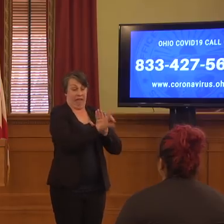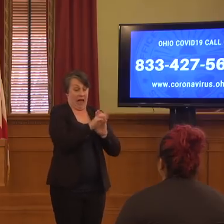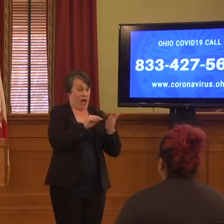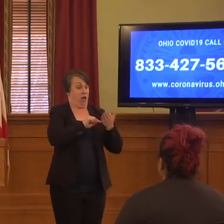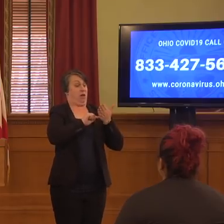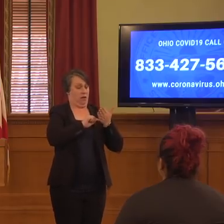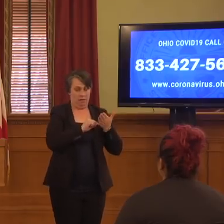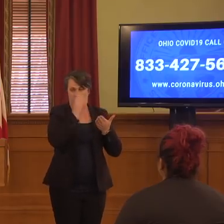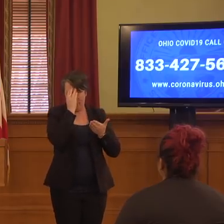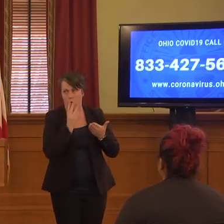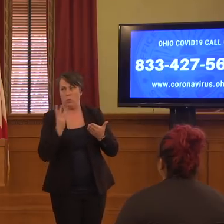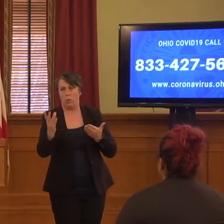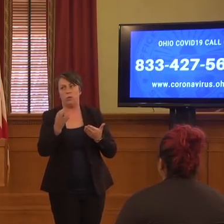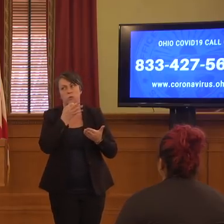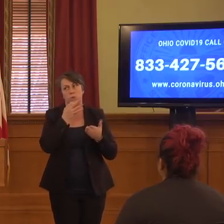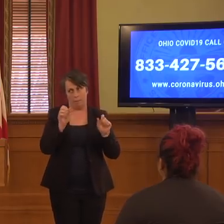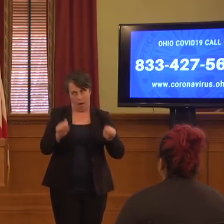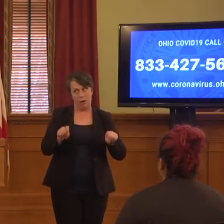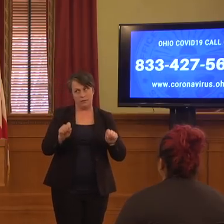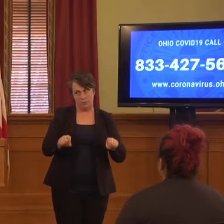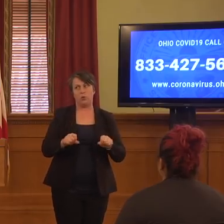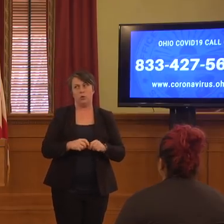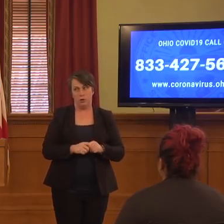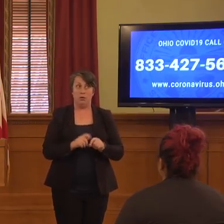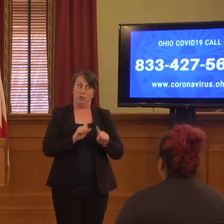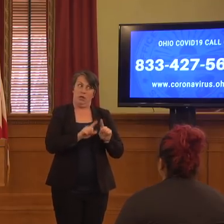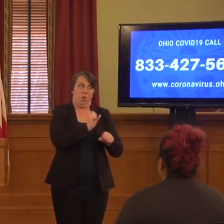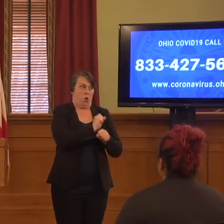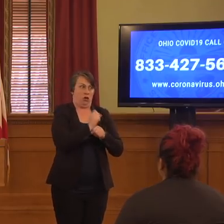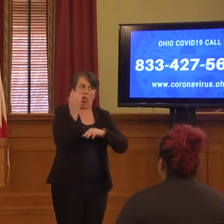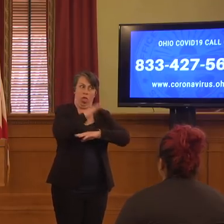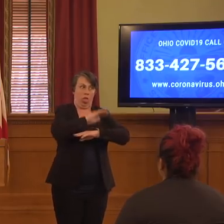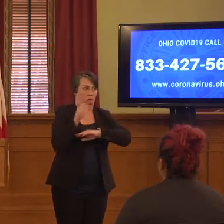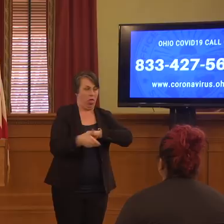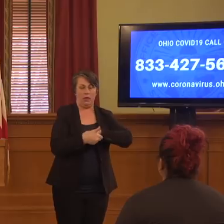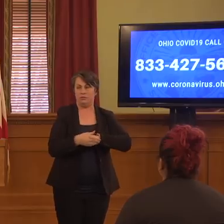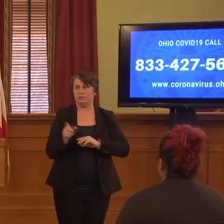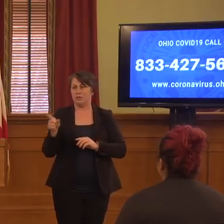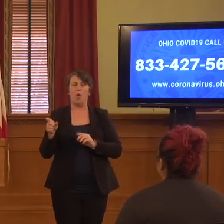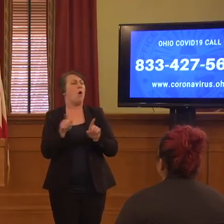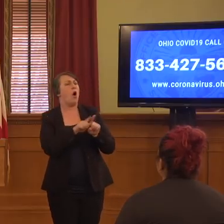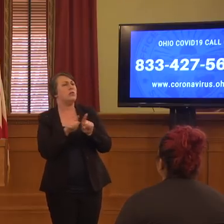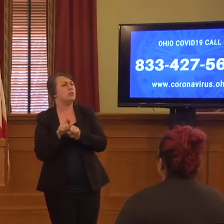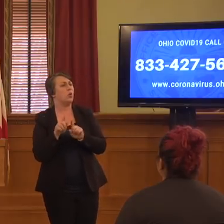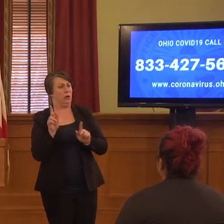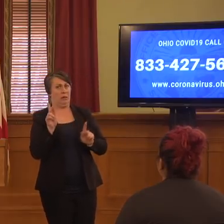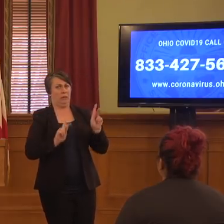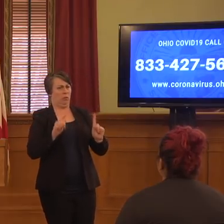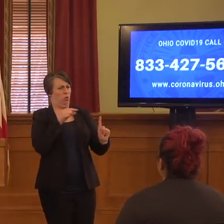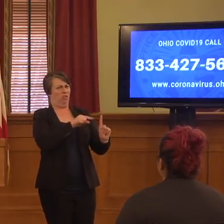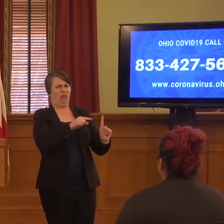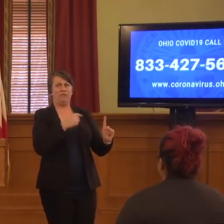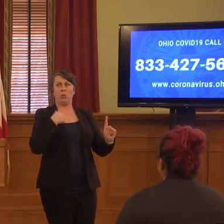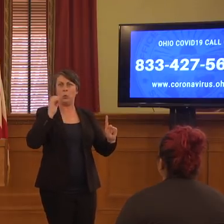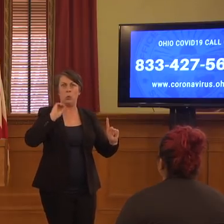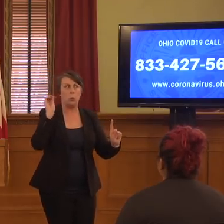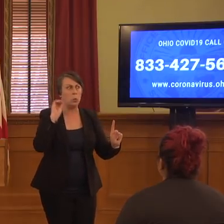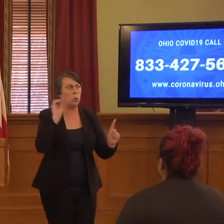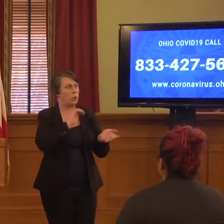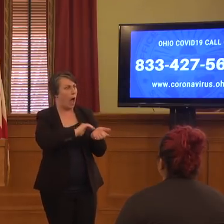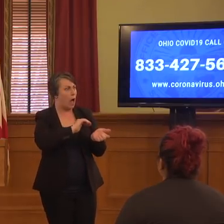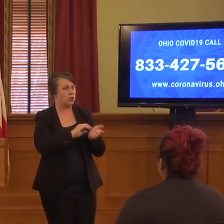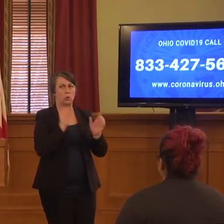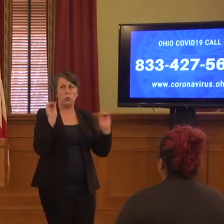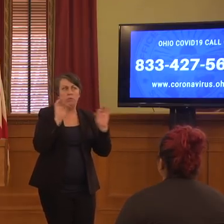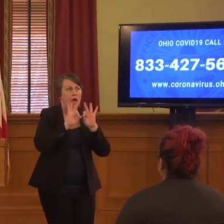EPIs who are quite honestly working 24/7. Quick follow-up, for people who don't have a regular doctor or don't have, Absolutely. like,